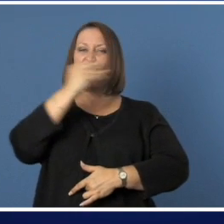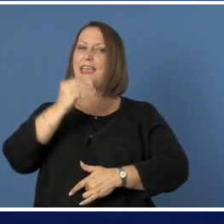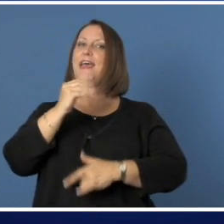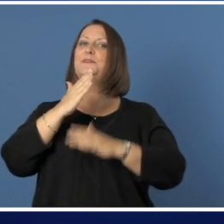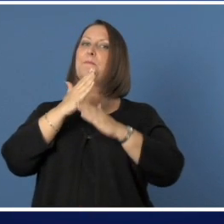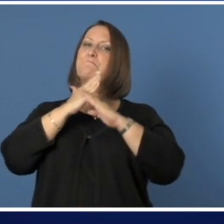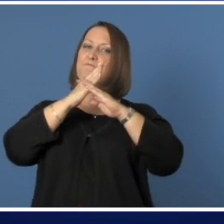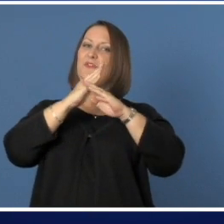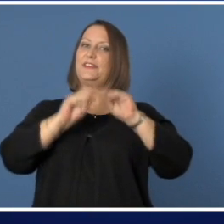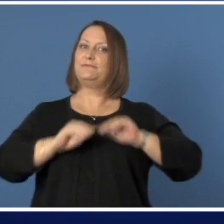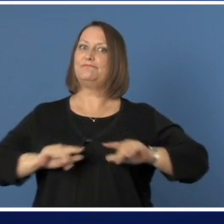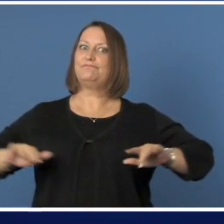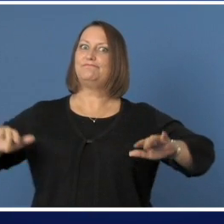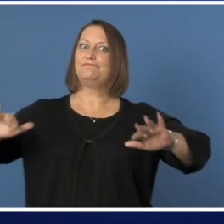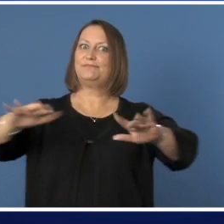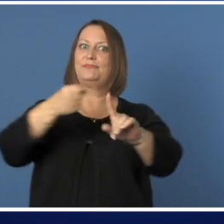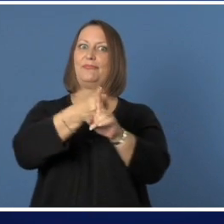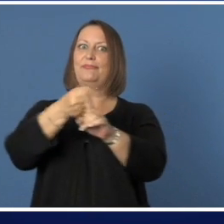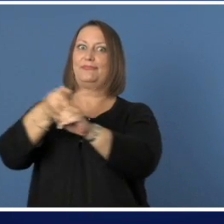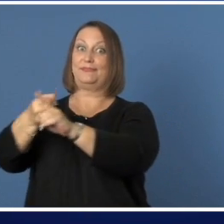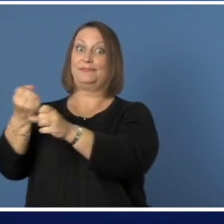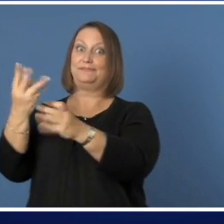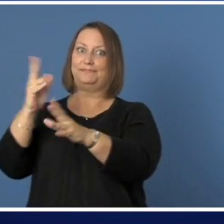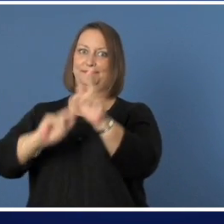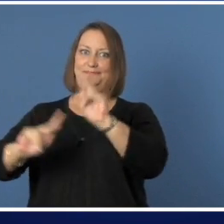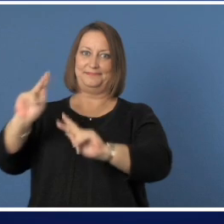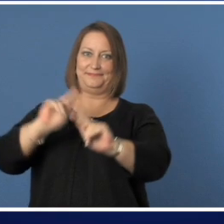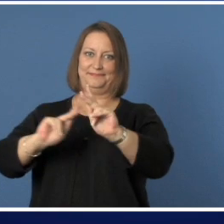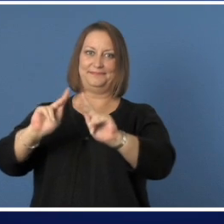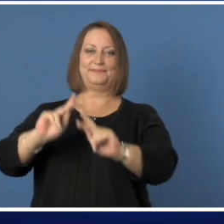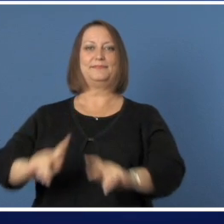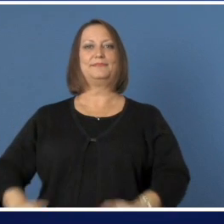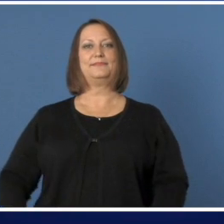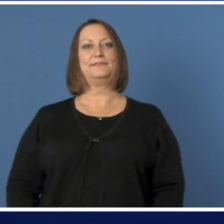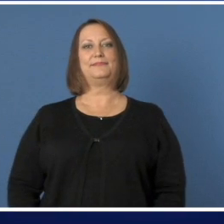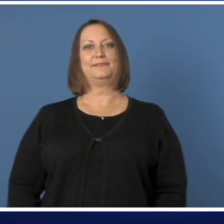and keep them from spreading You